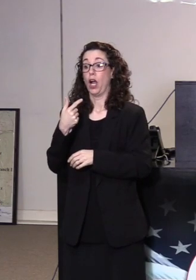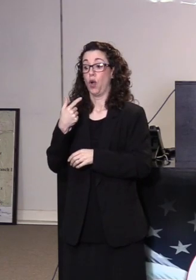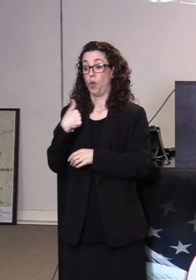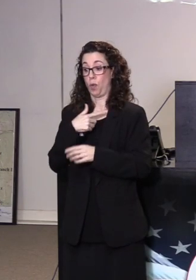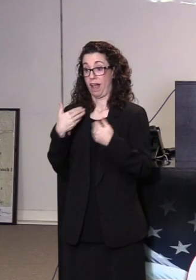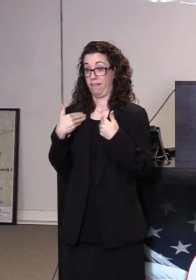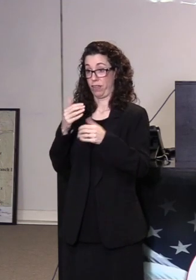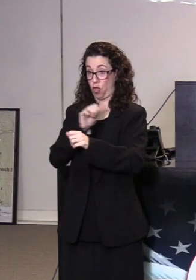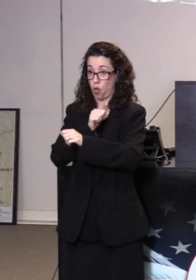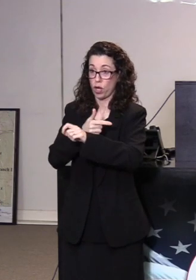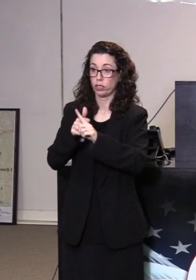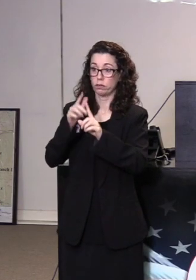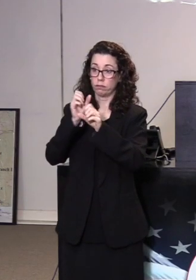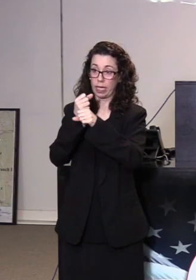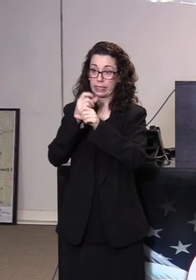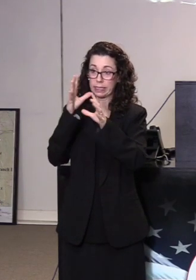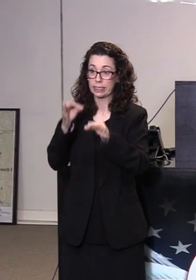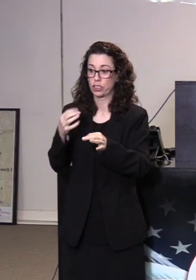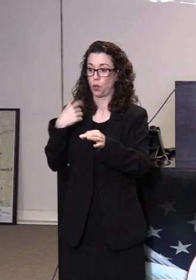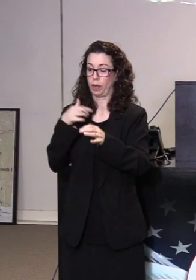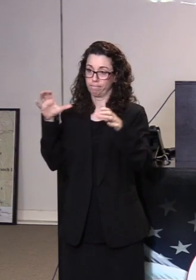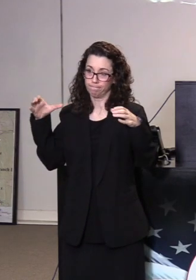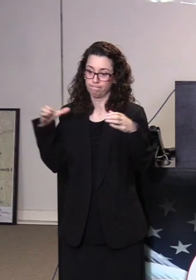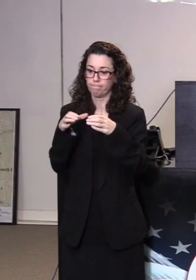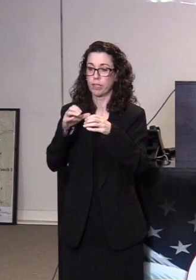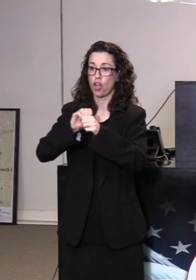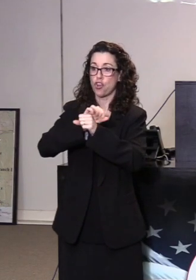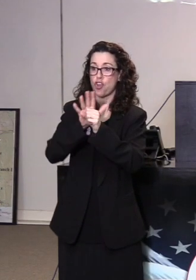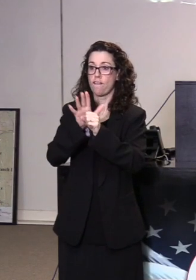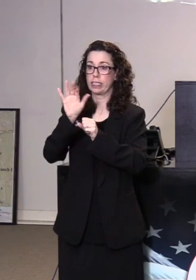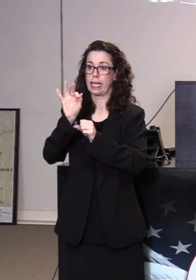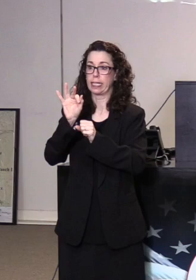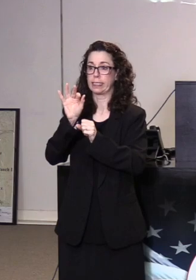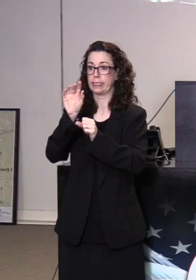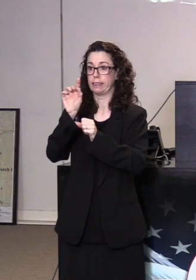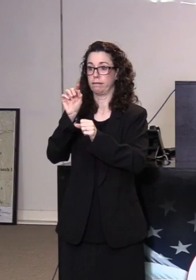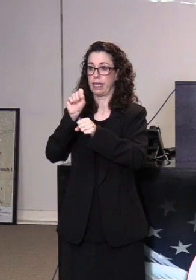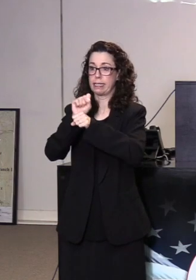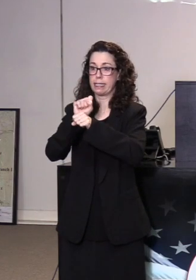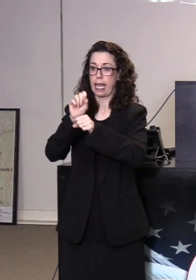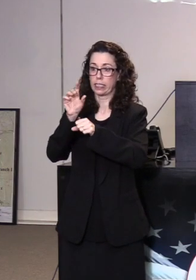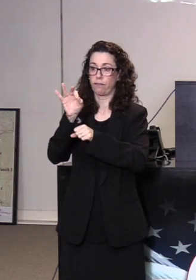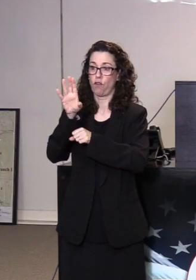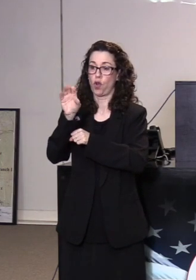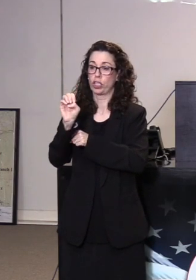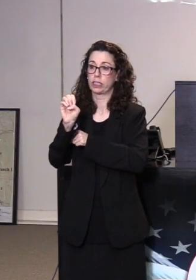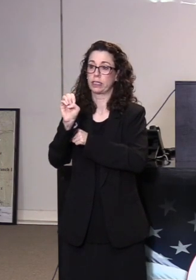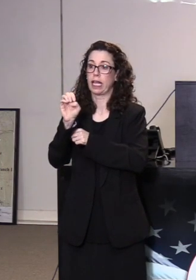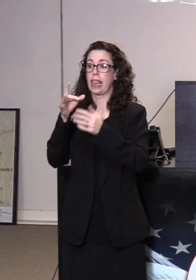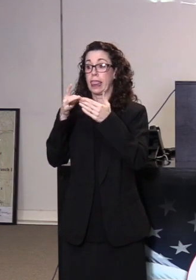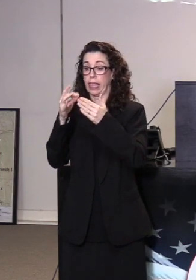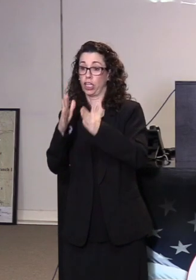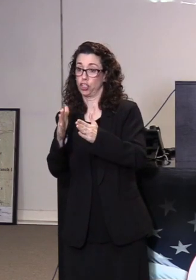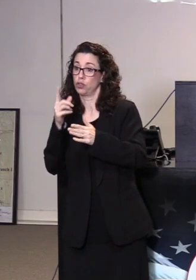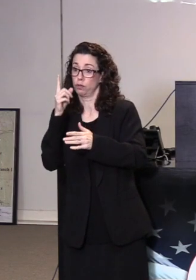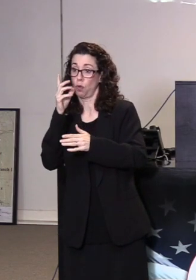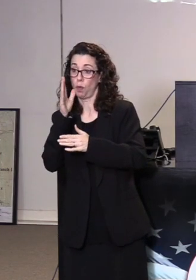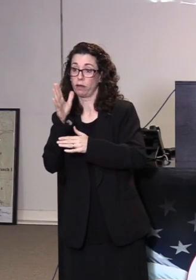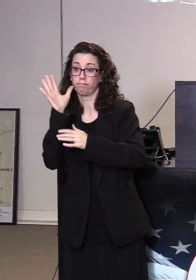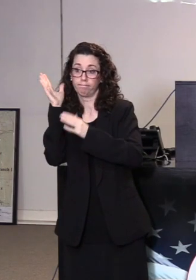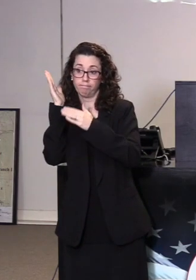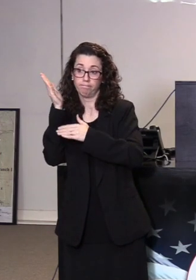back together the COVID-19 task force, comprised of leaders you're going to hear from today. Mainly, this is